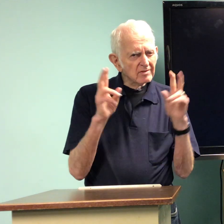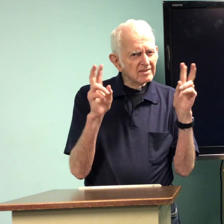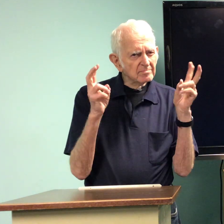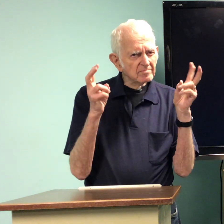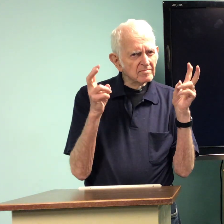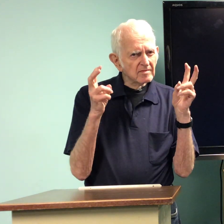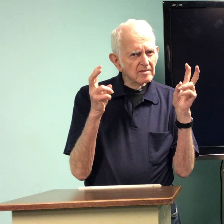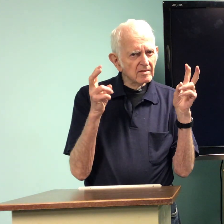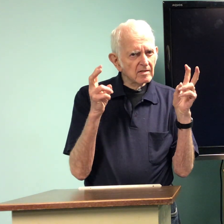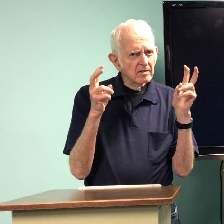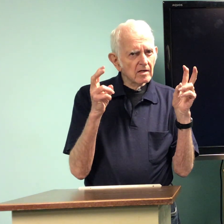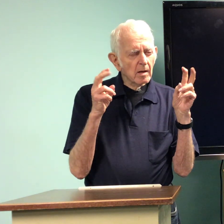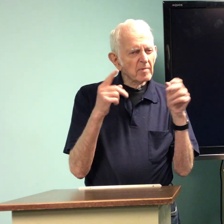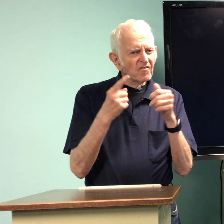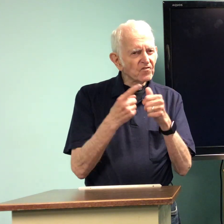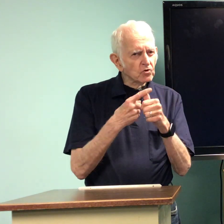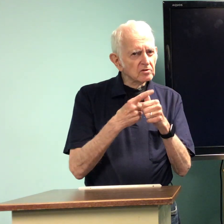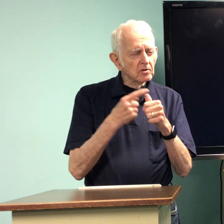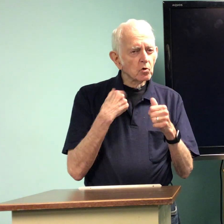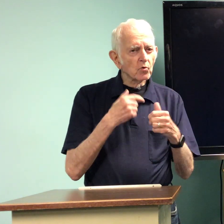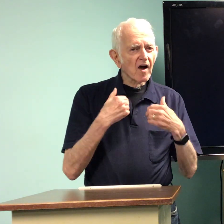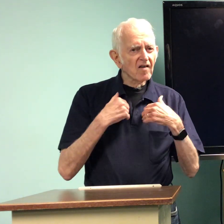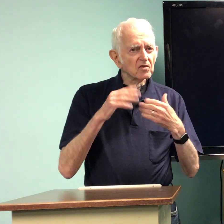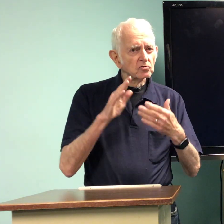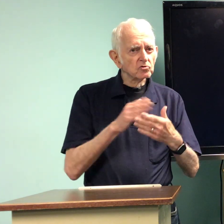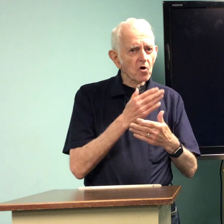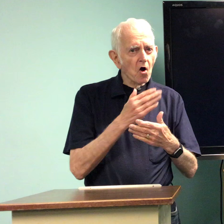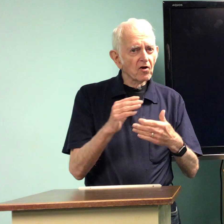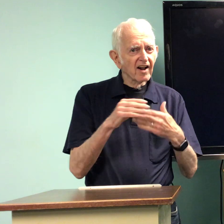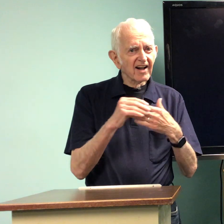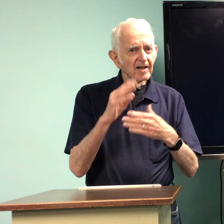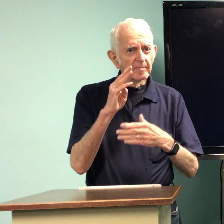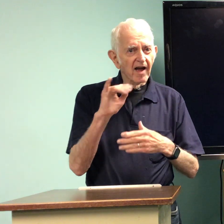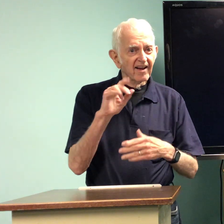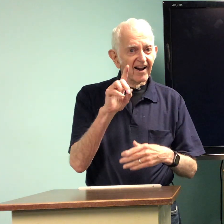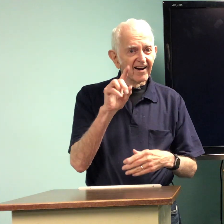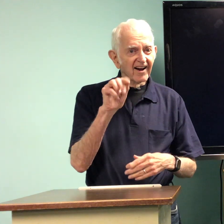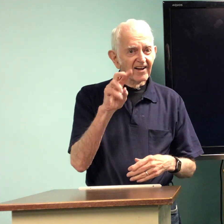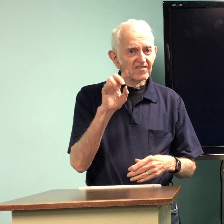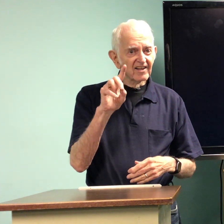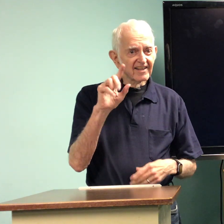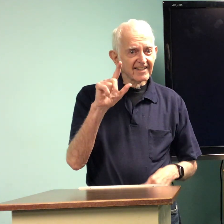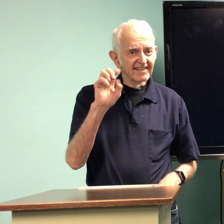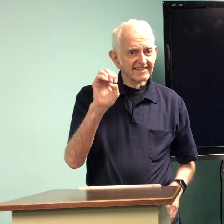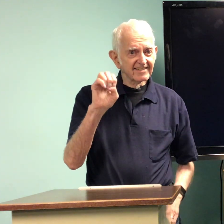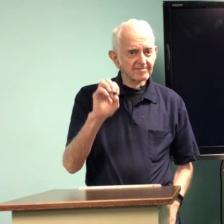Mm-hmm. It's a good title. Mm-hmm. But first, we'll have a song led by David Lee.